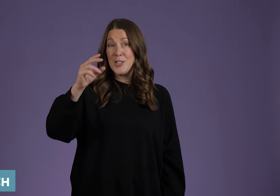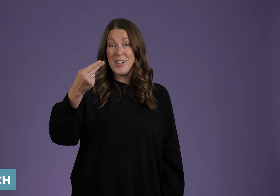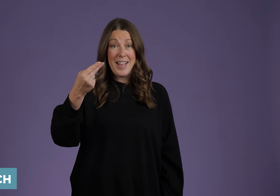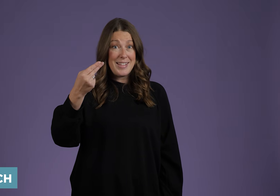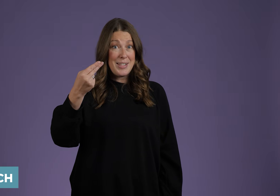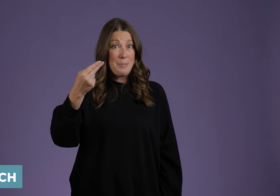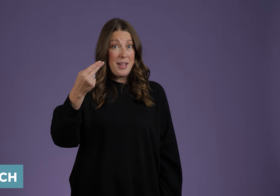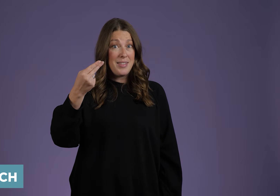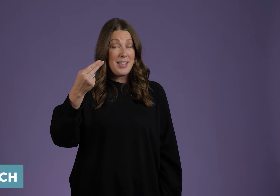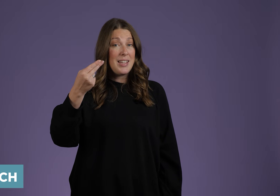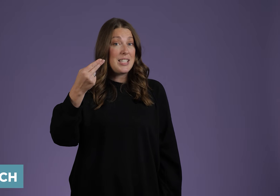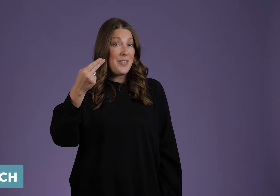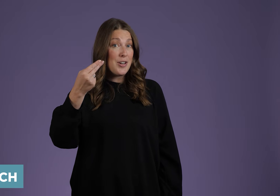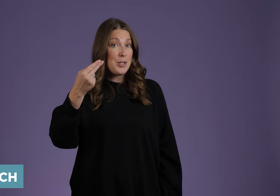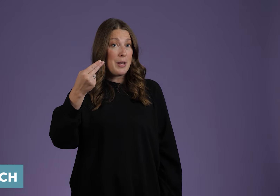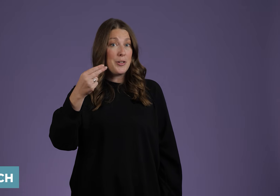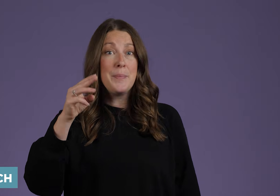March, as in the month, is fingerspelled